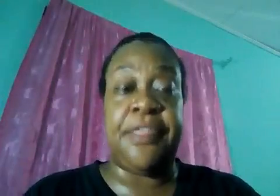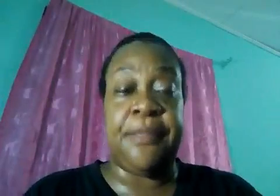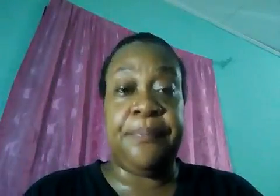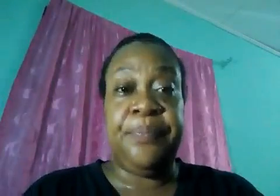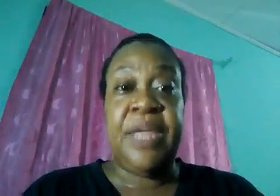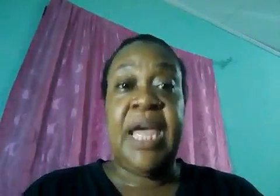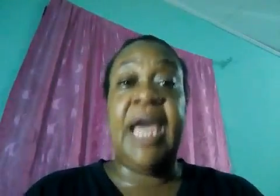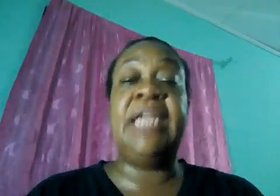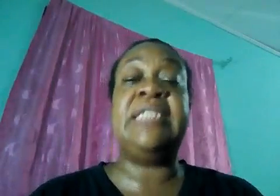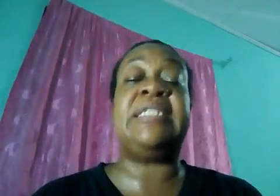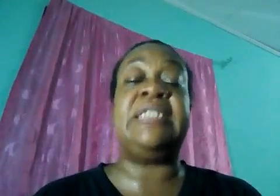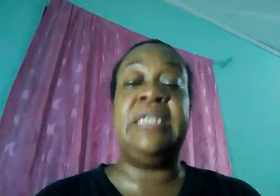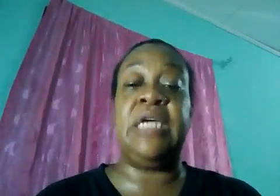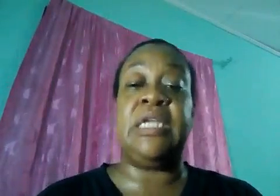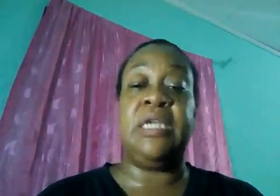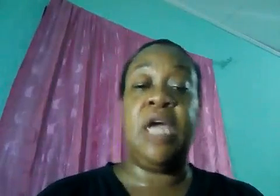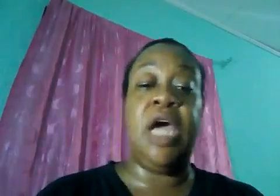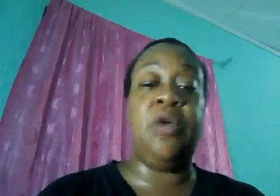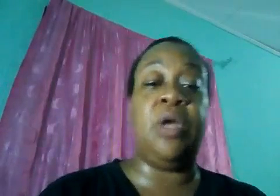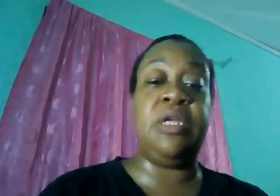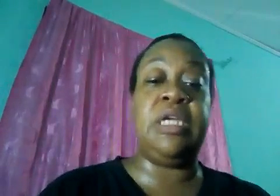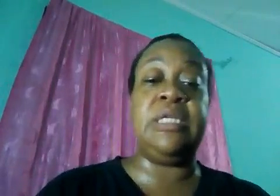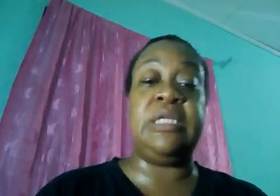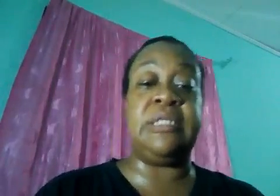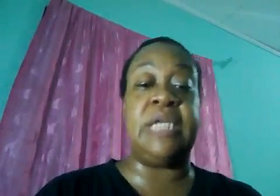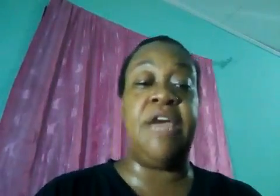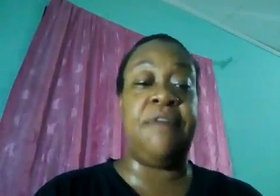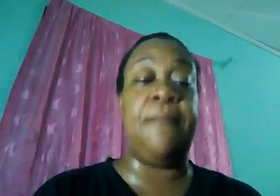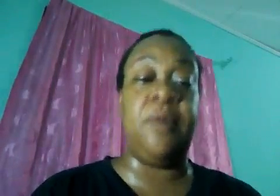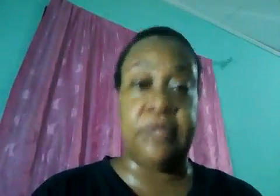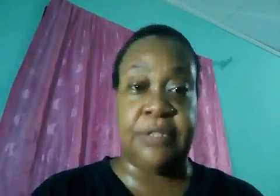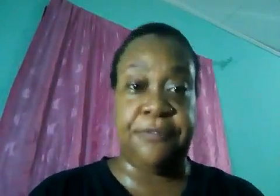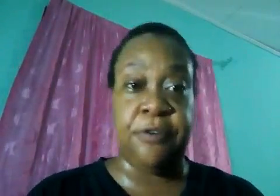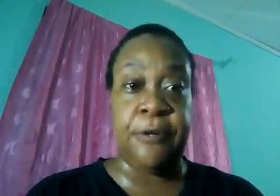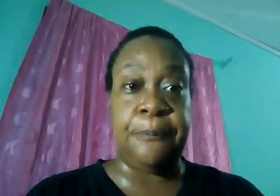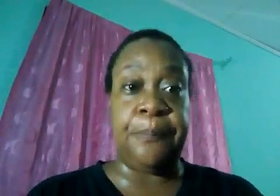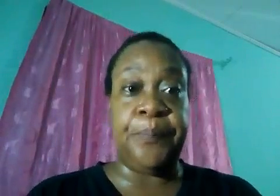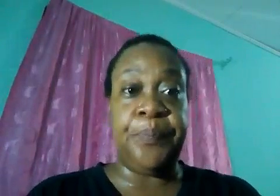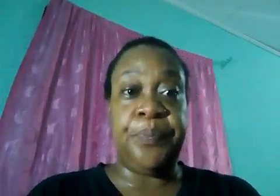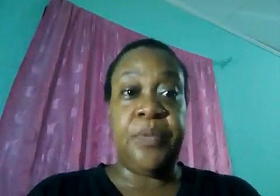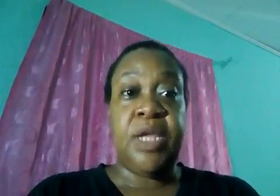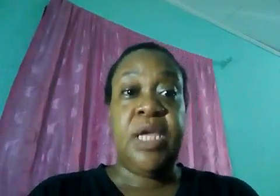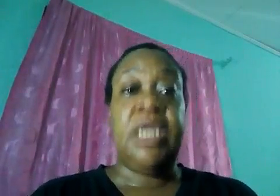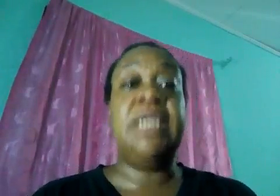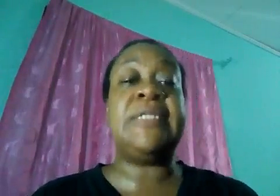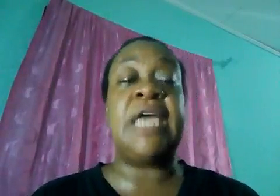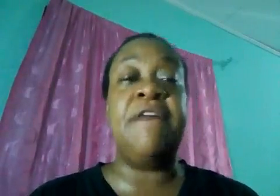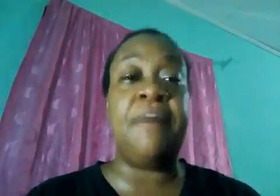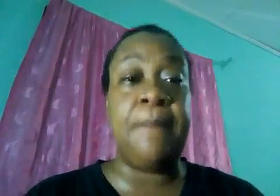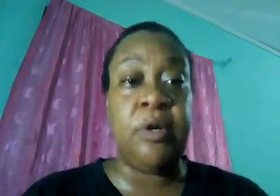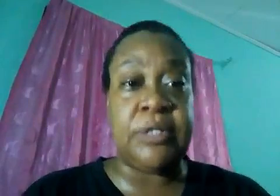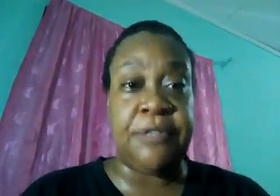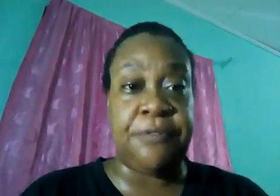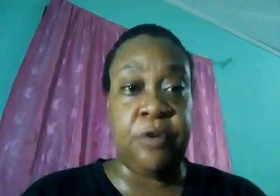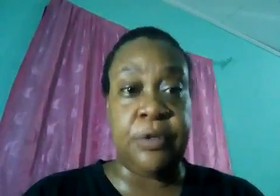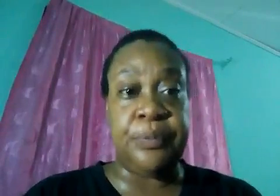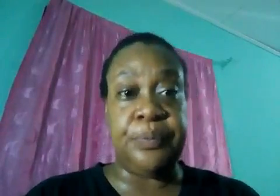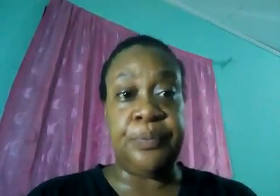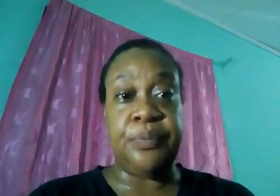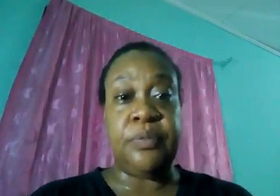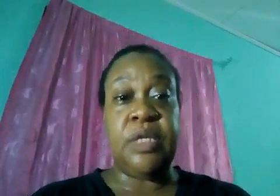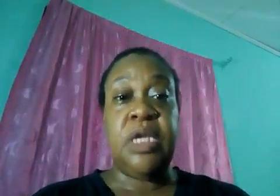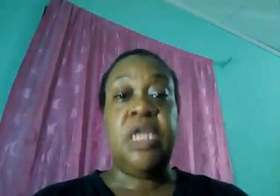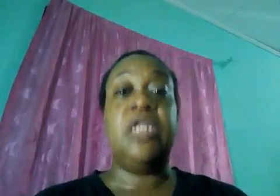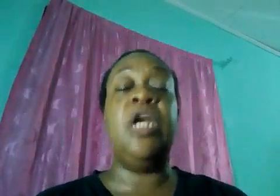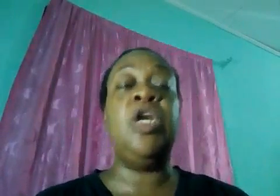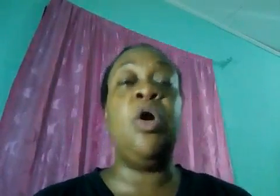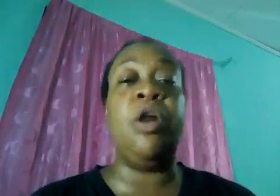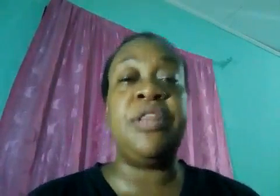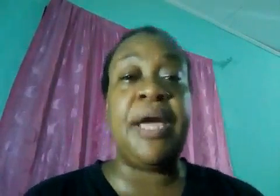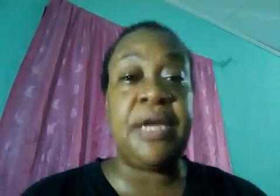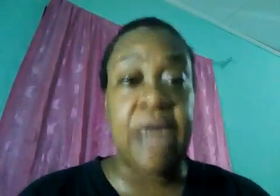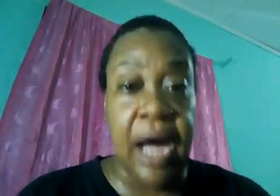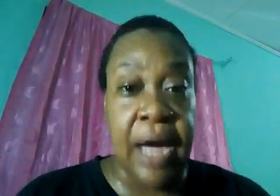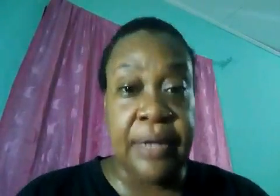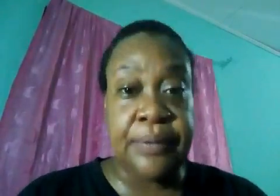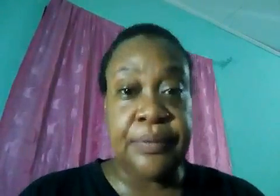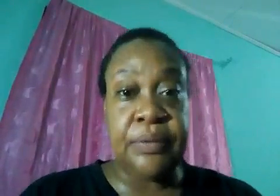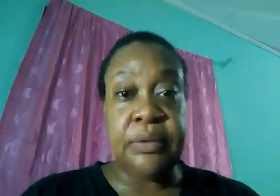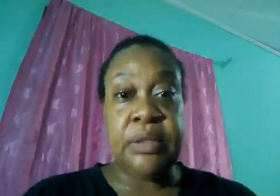And he is ever merciful. He's ever merciful. The Lord thy God